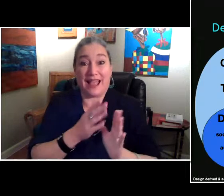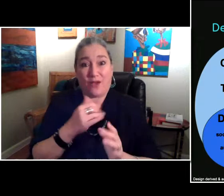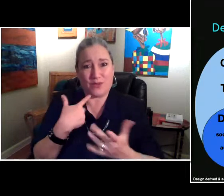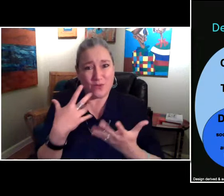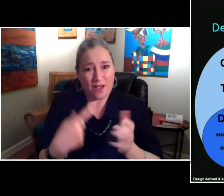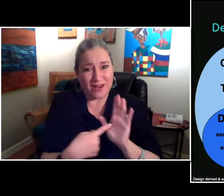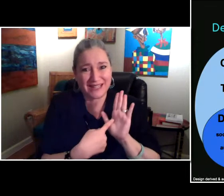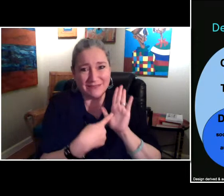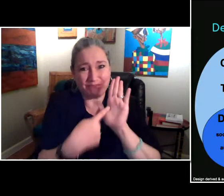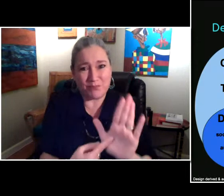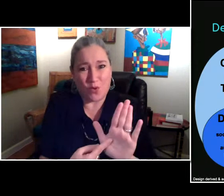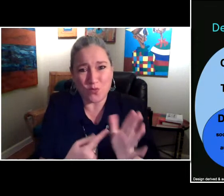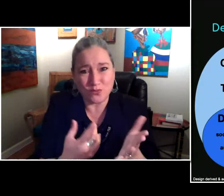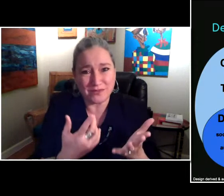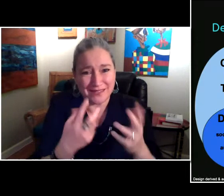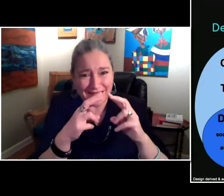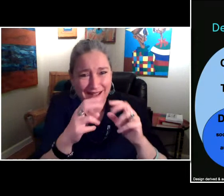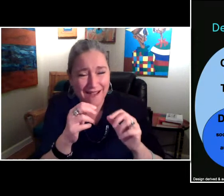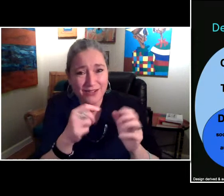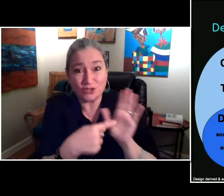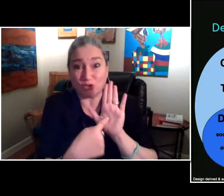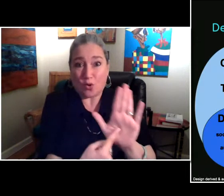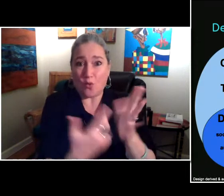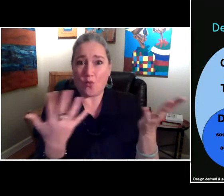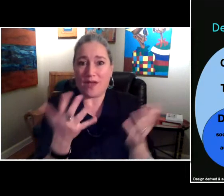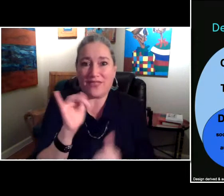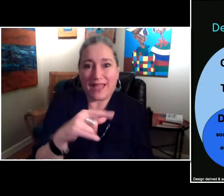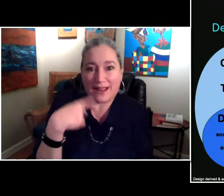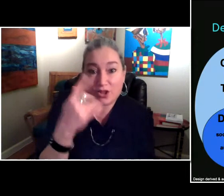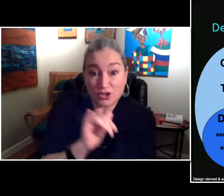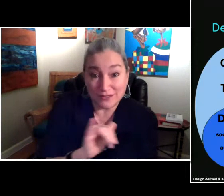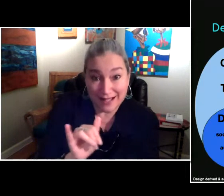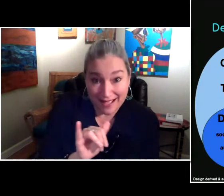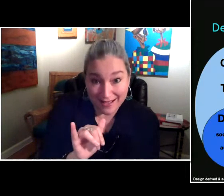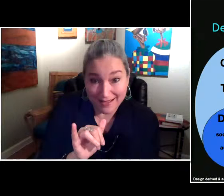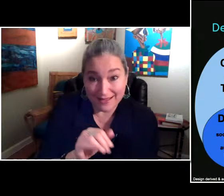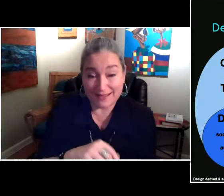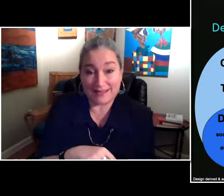policies, the power that controls us, and how do we